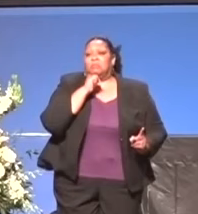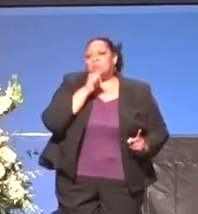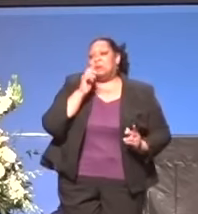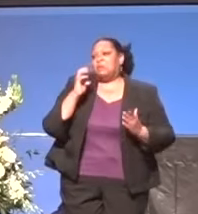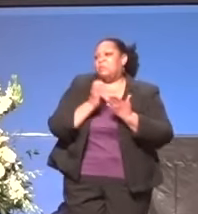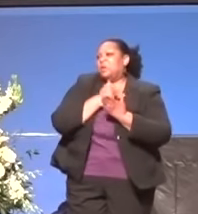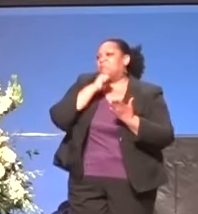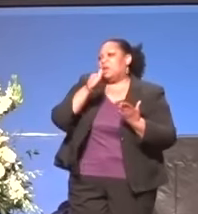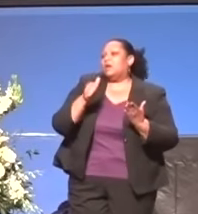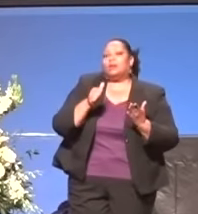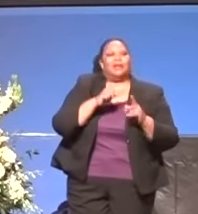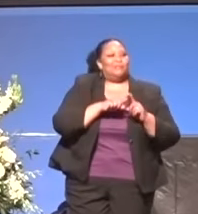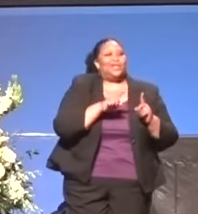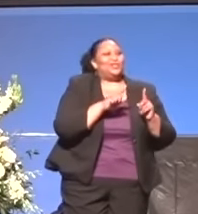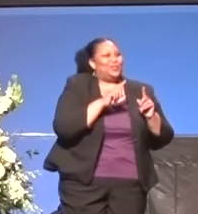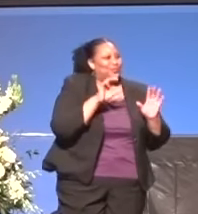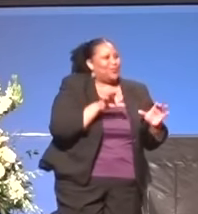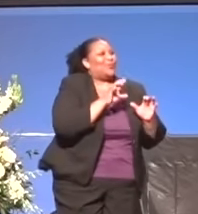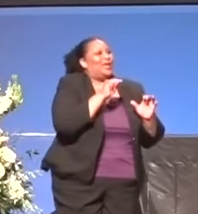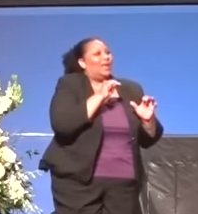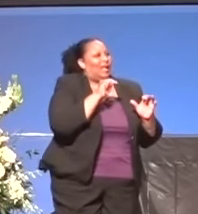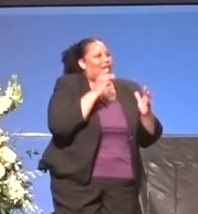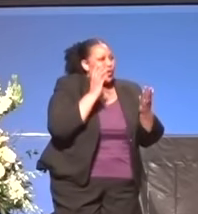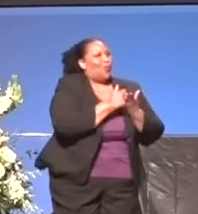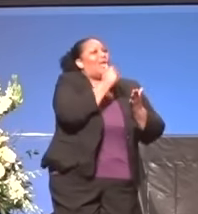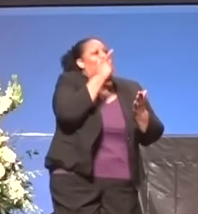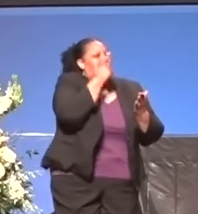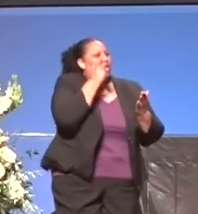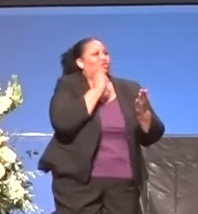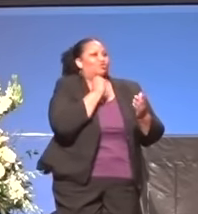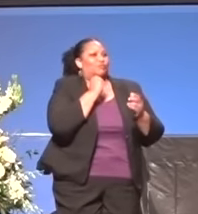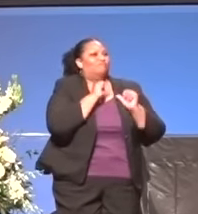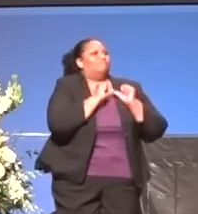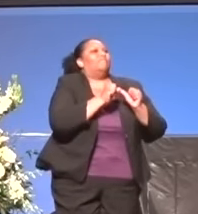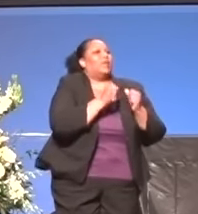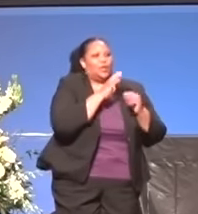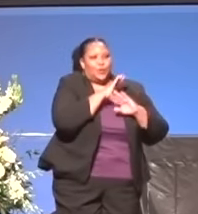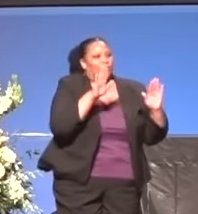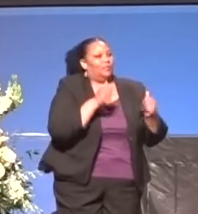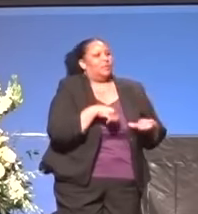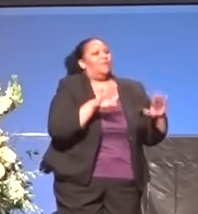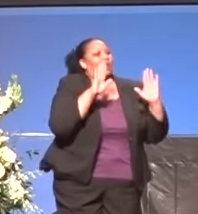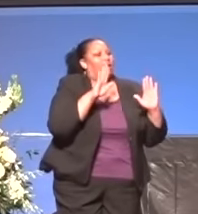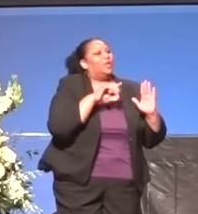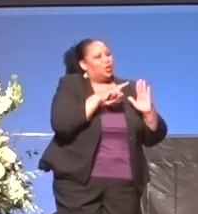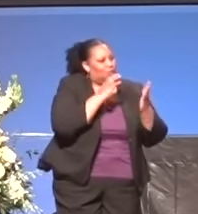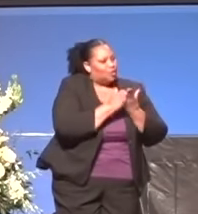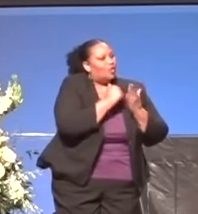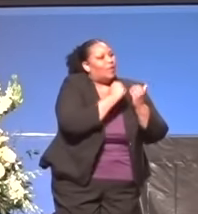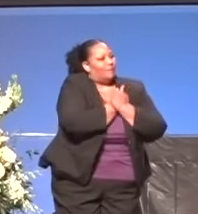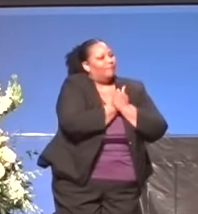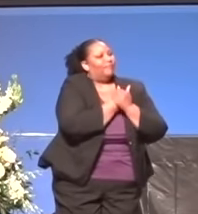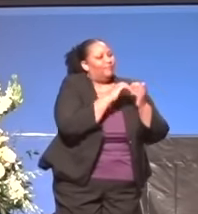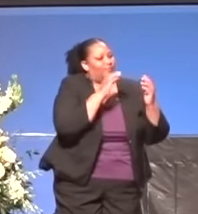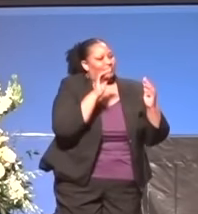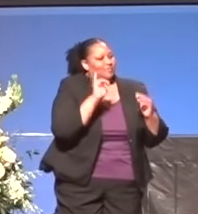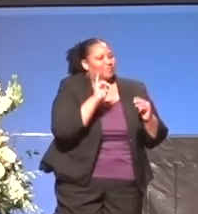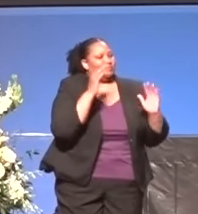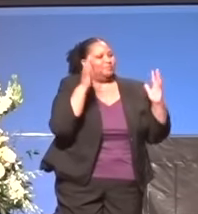but you do it and you win because you fight. I think you deserve some love.